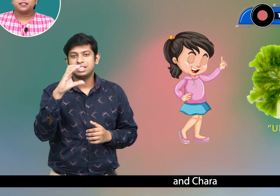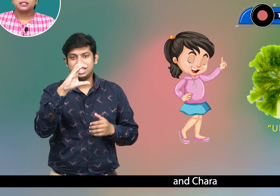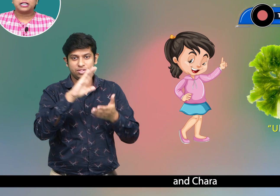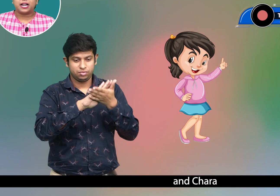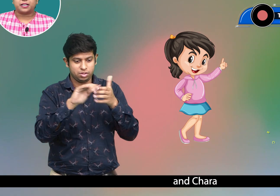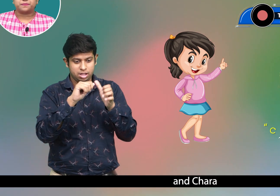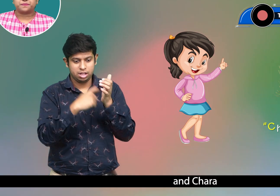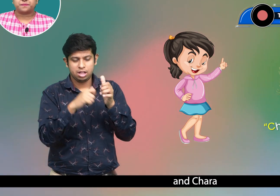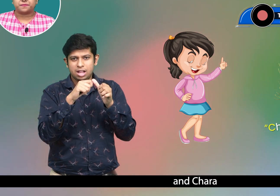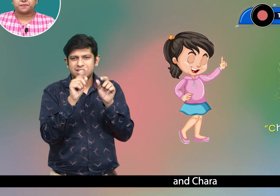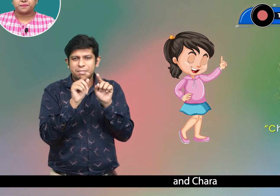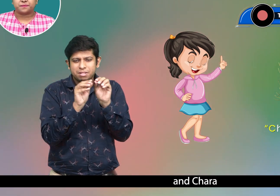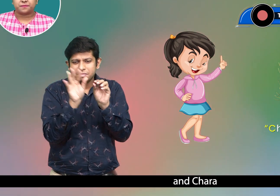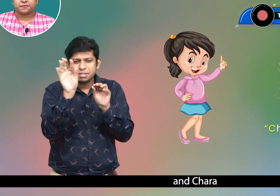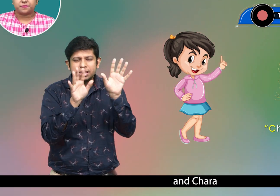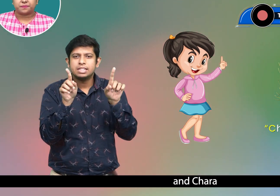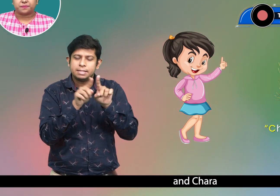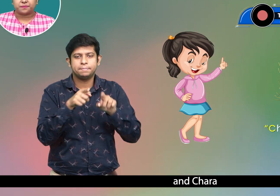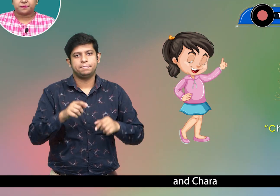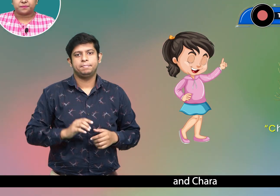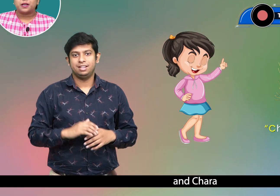and Chara.